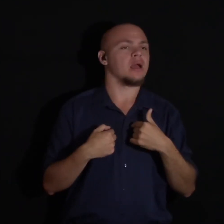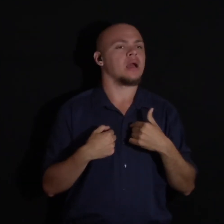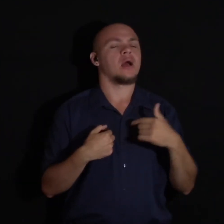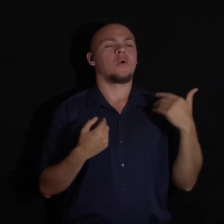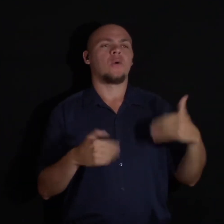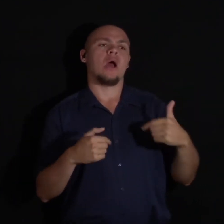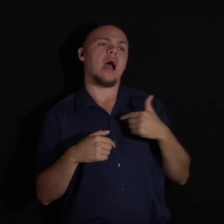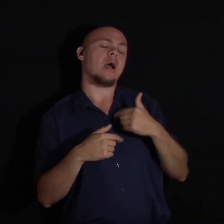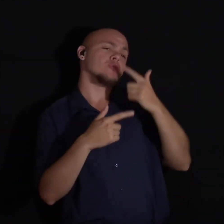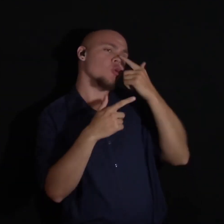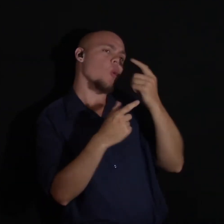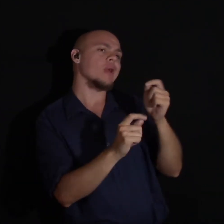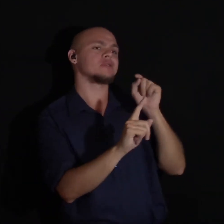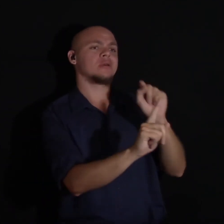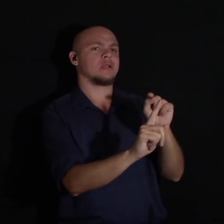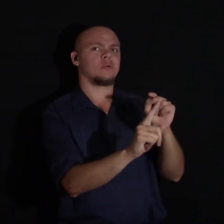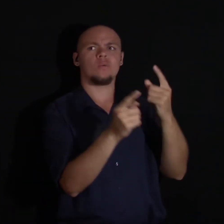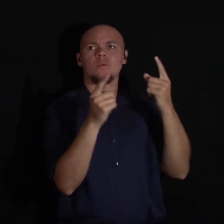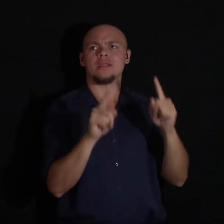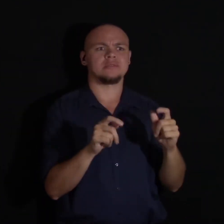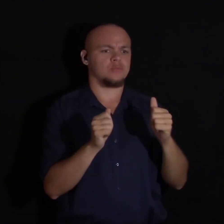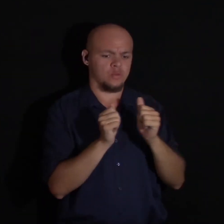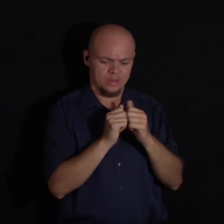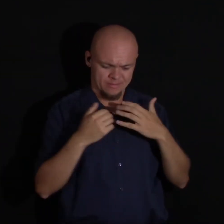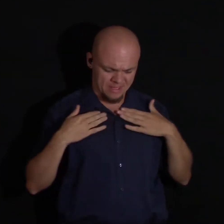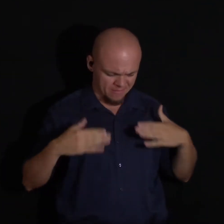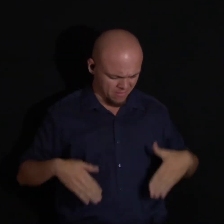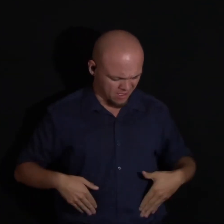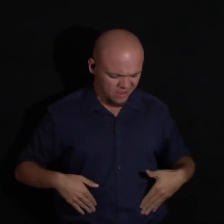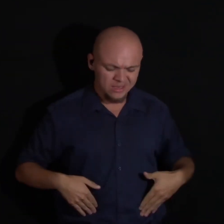so into her. What is happening with my body?